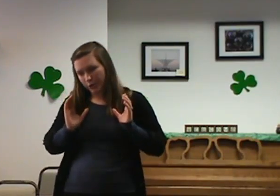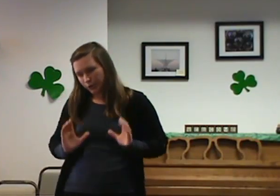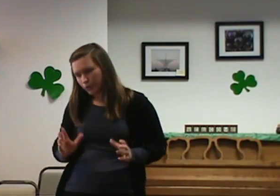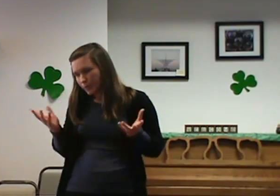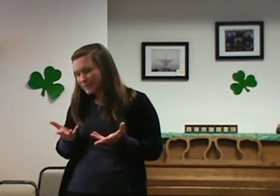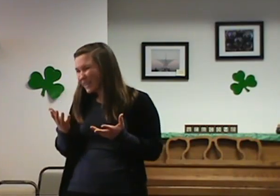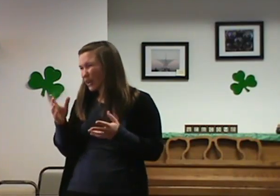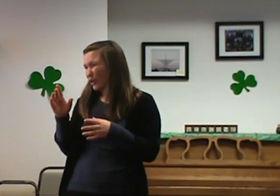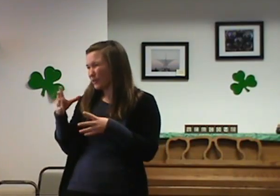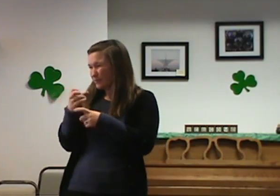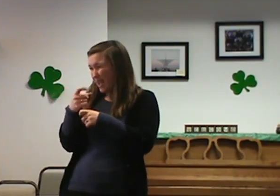there were a lot that